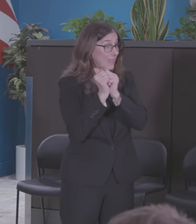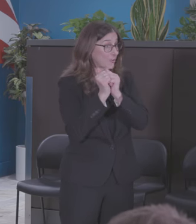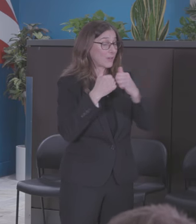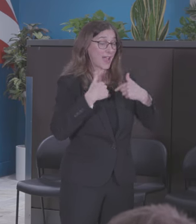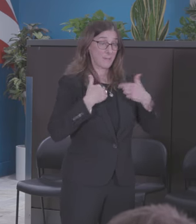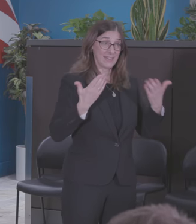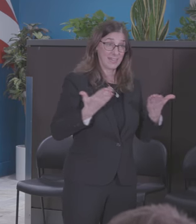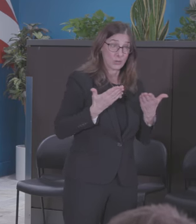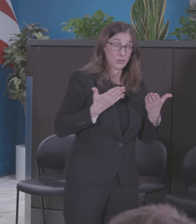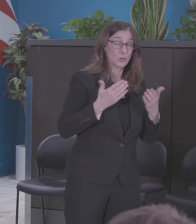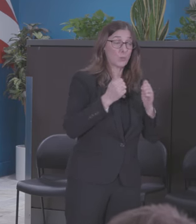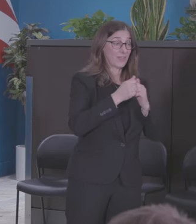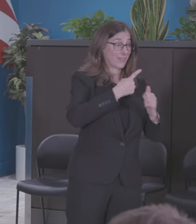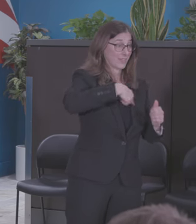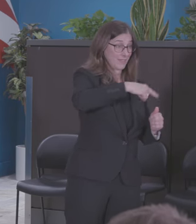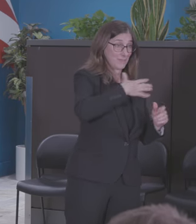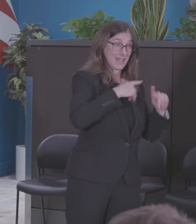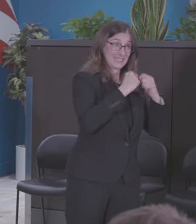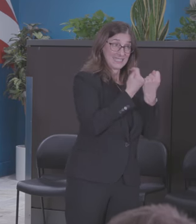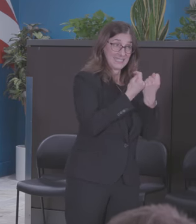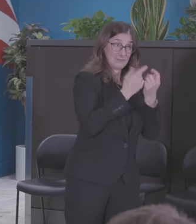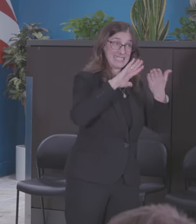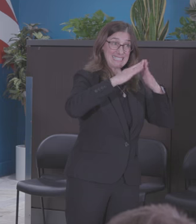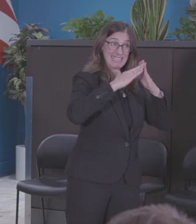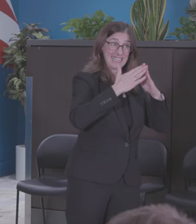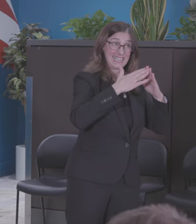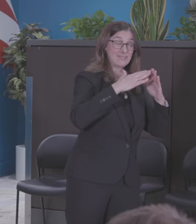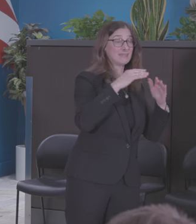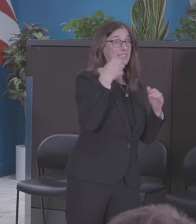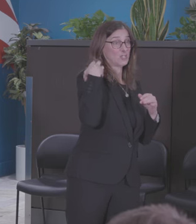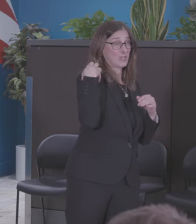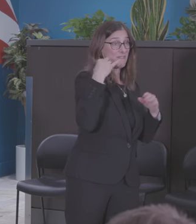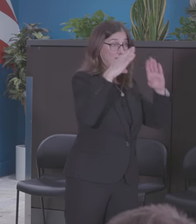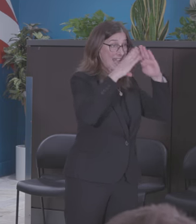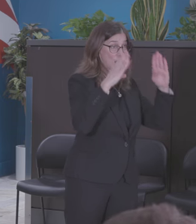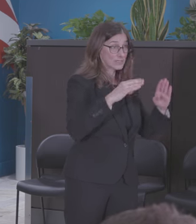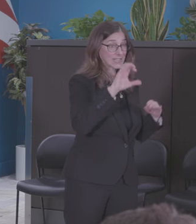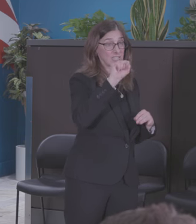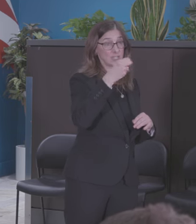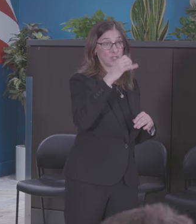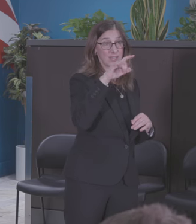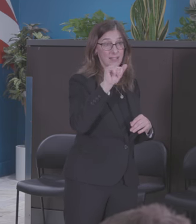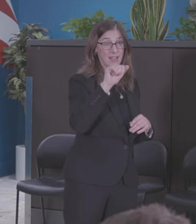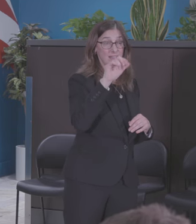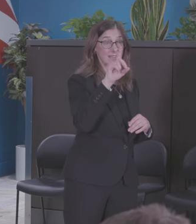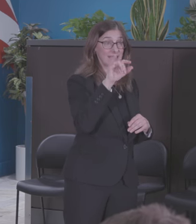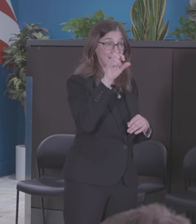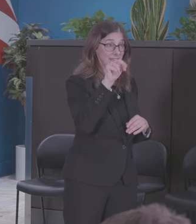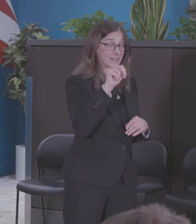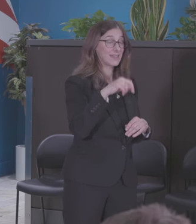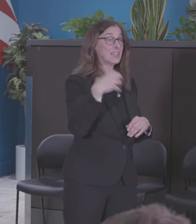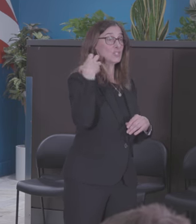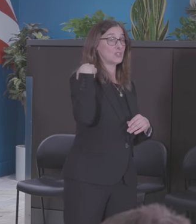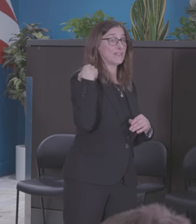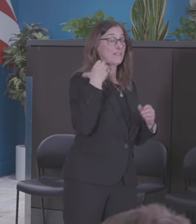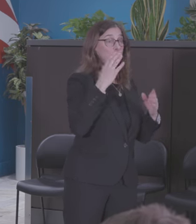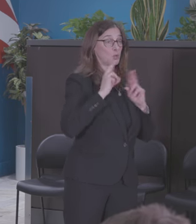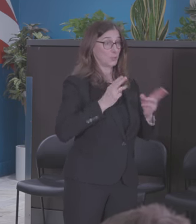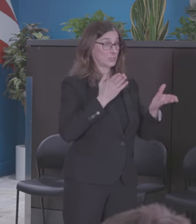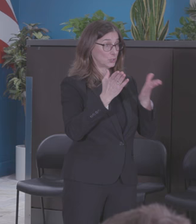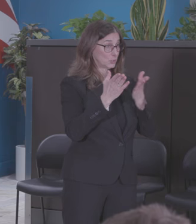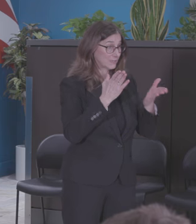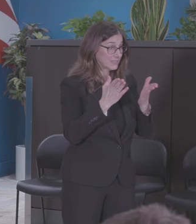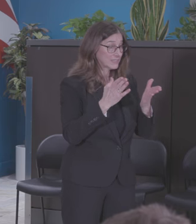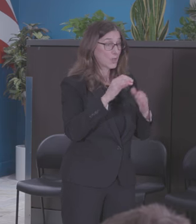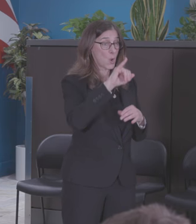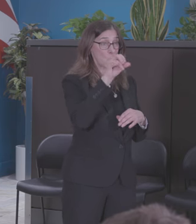today by members of our team at the local level as well. We have our Chief of Housing, Sheila Dillon, our Chief of Human Services, Jose Masso. Thank you for all that you